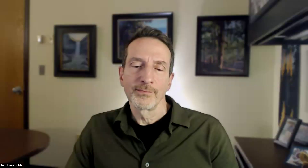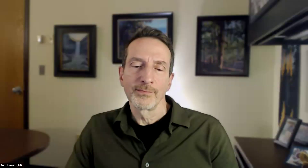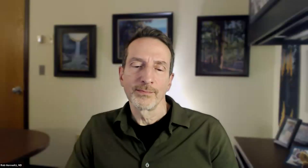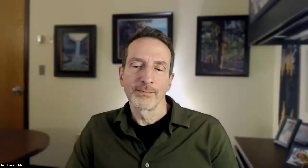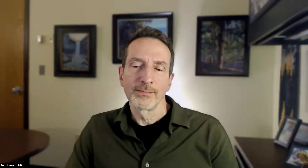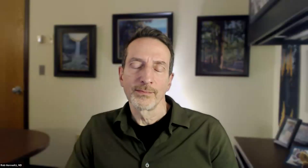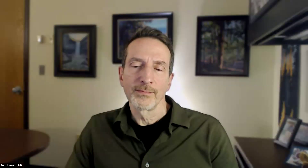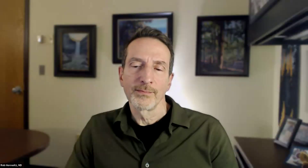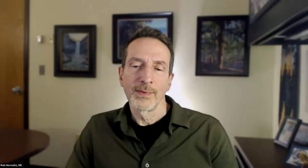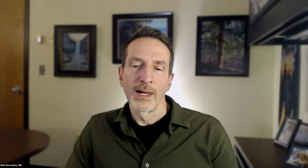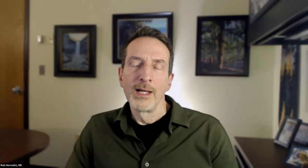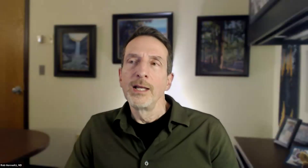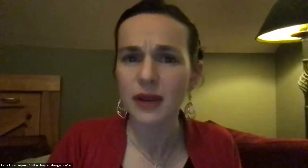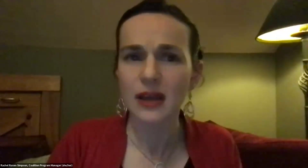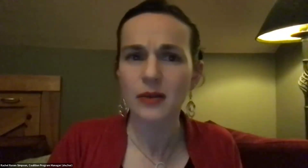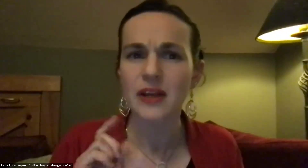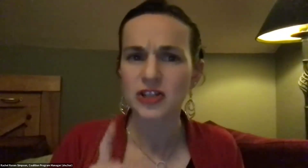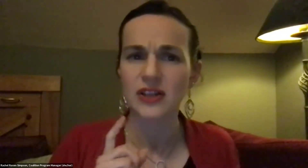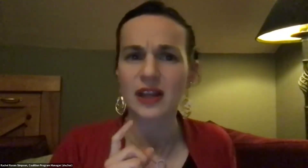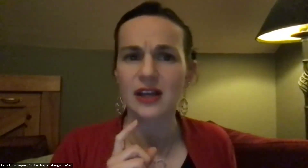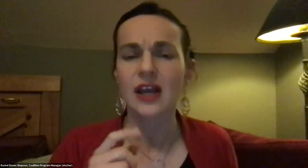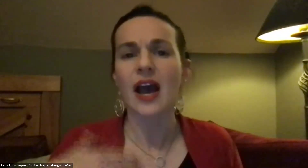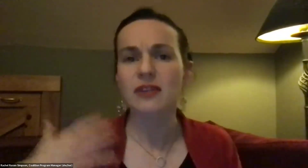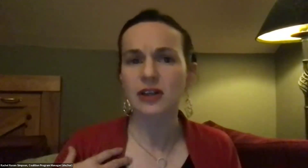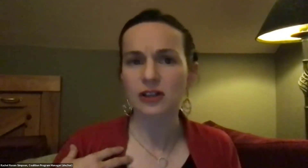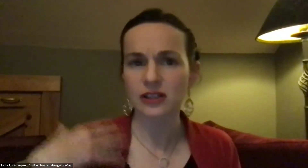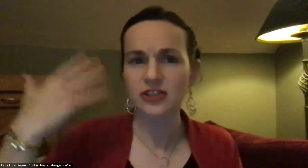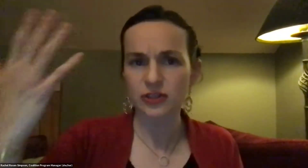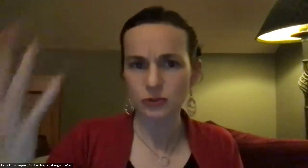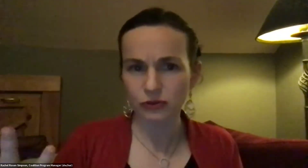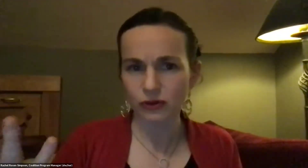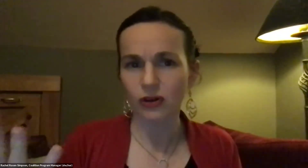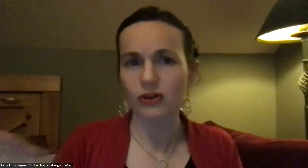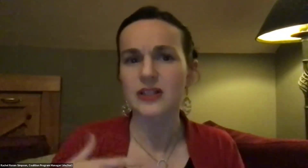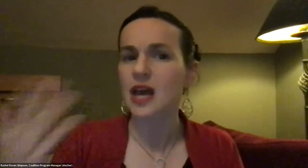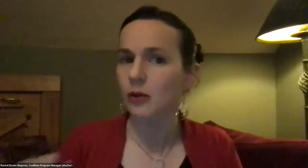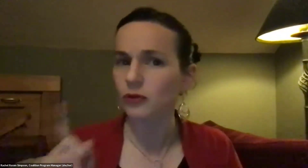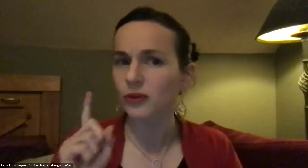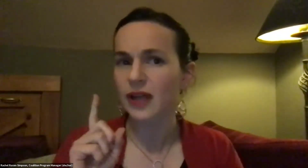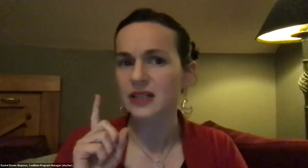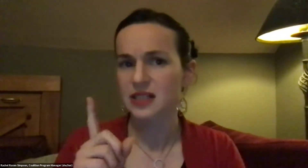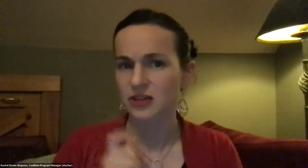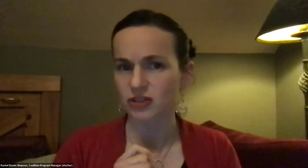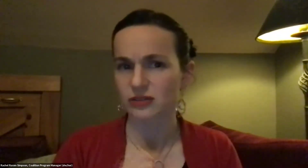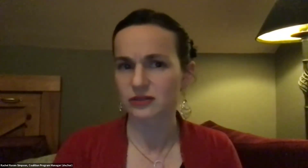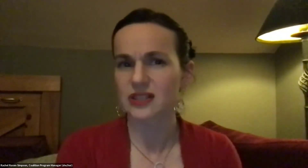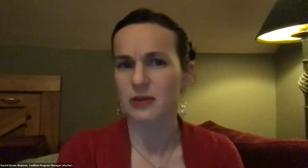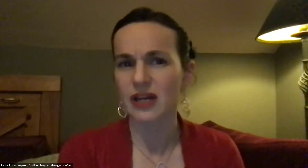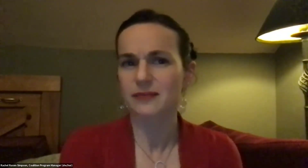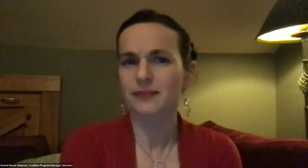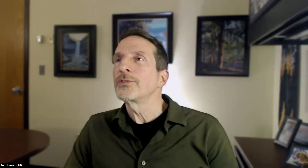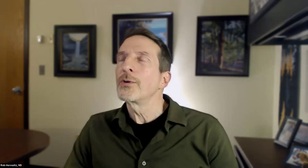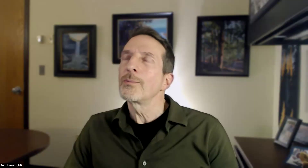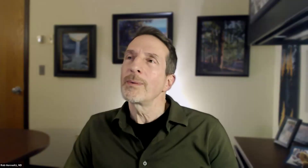need an oncologist's referral. You did mention that having right. a clinician's referral is helpful but not essential. Is